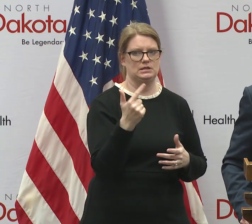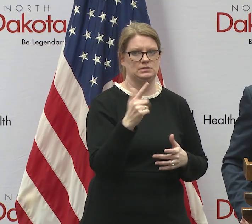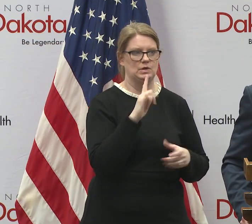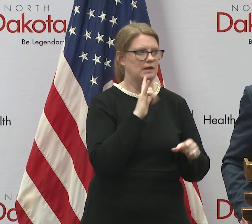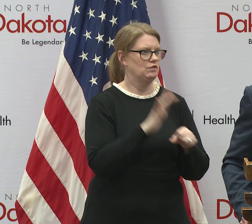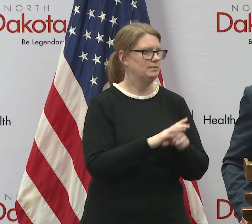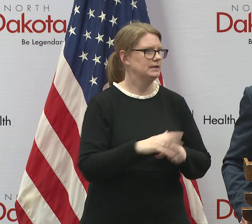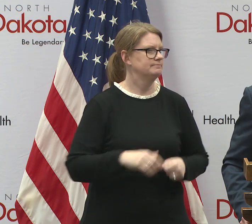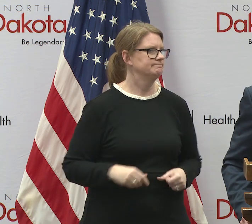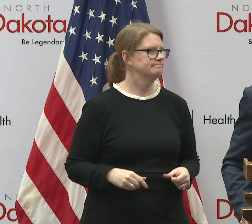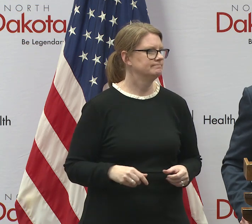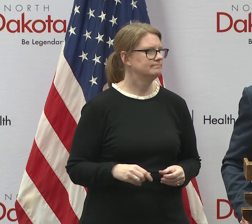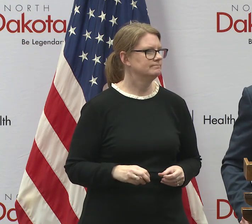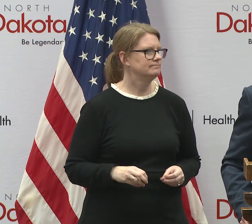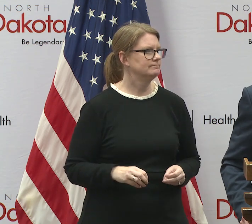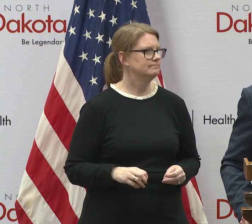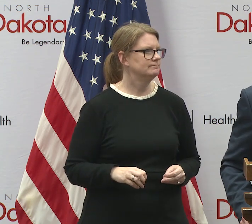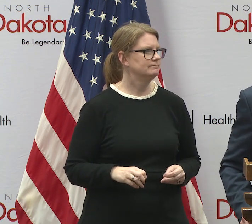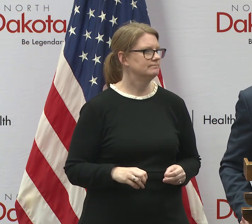yet.